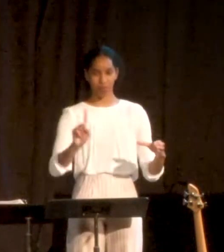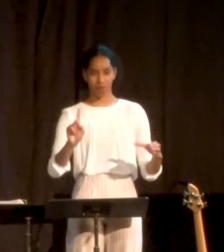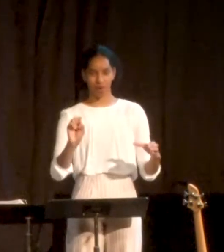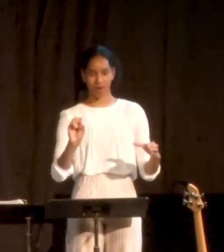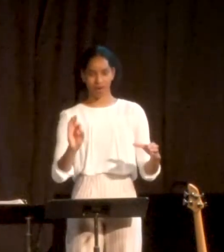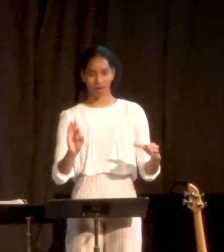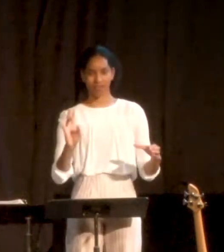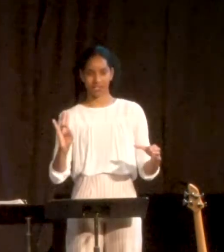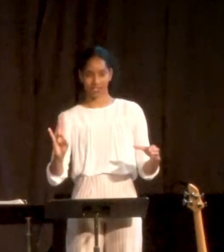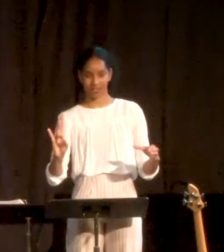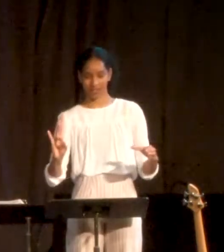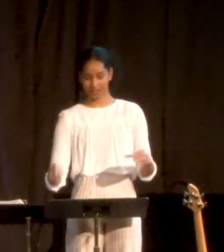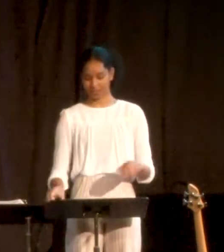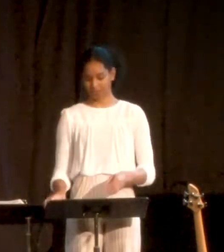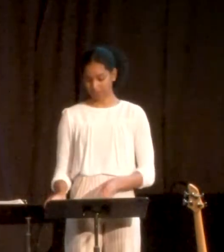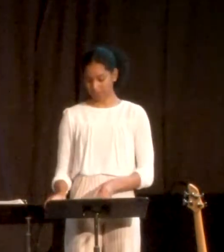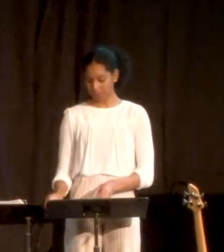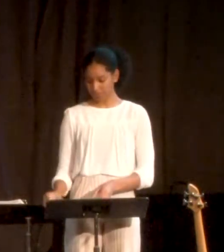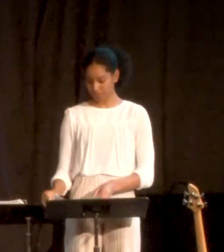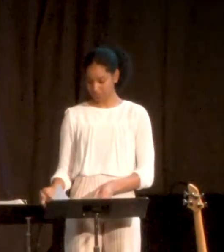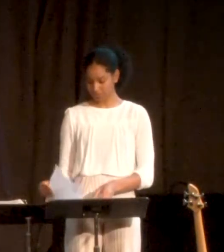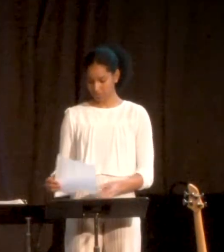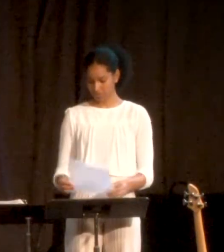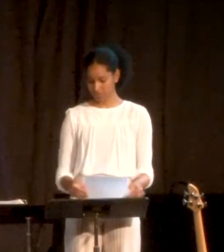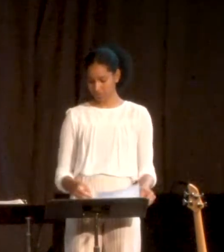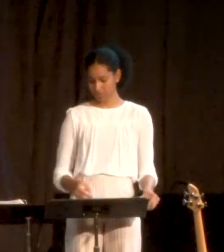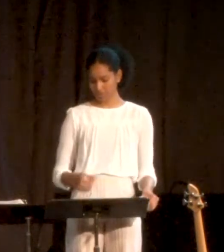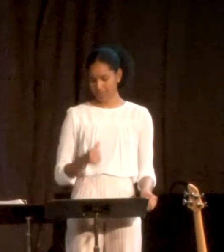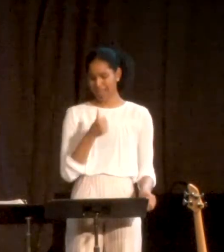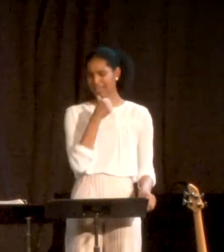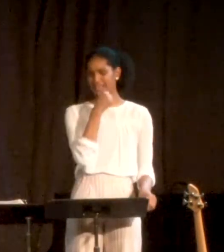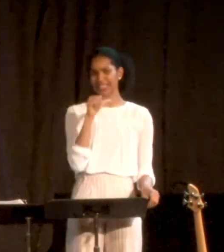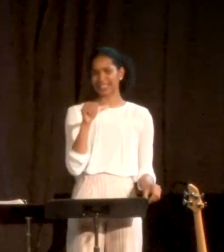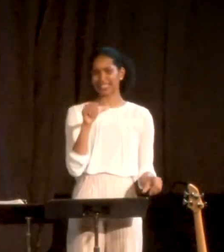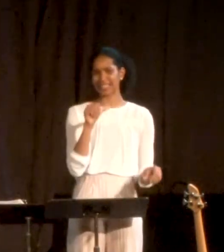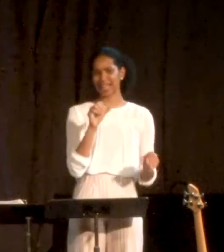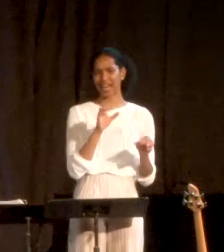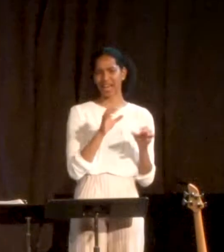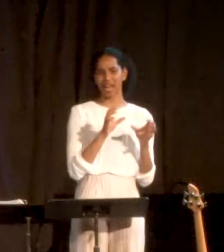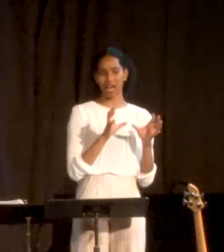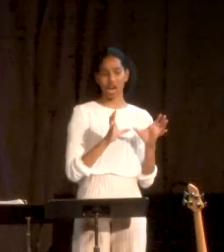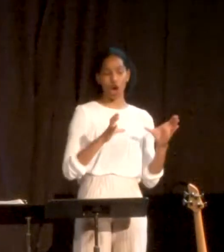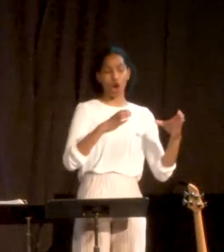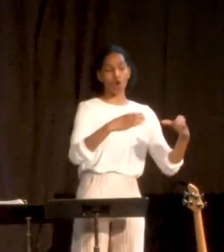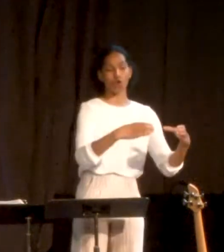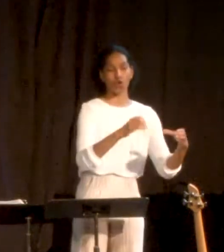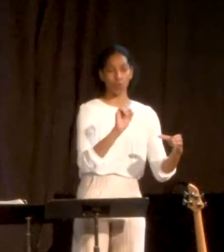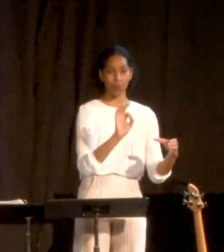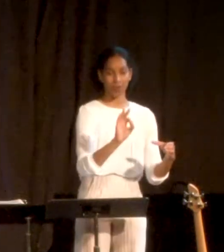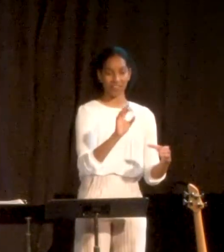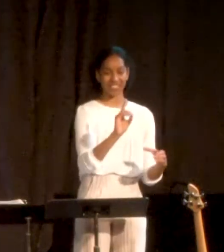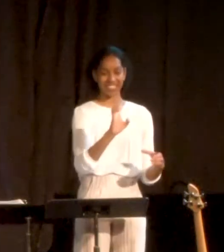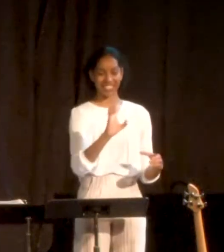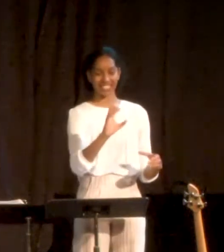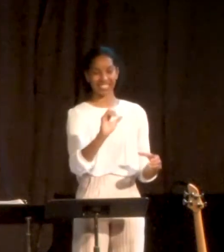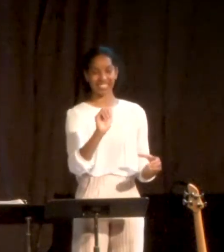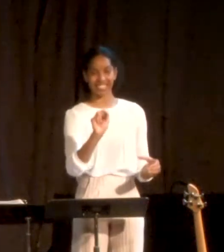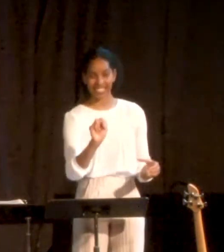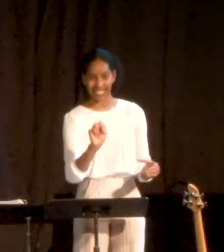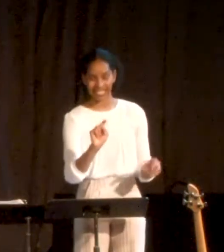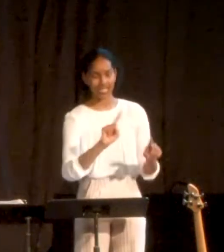So it's the institution, it's not so much an institution of deacons, it is an institution of the